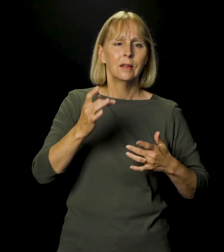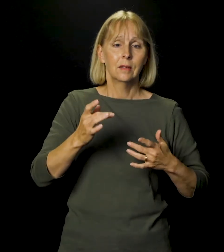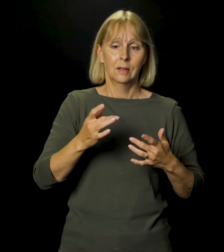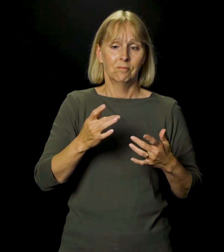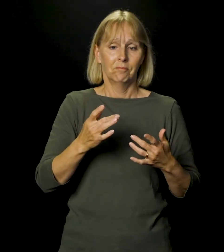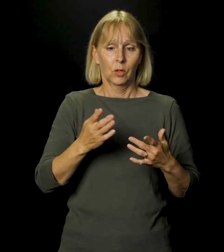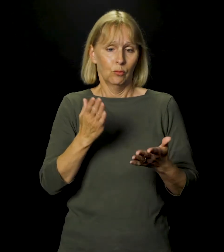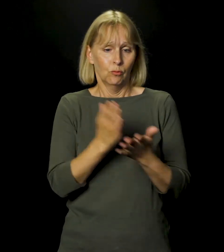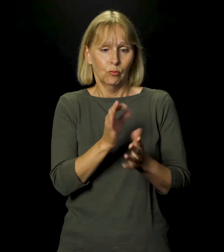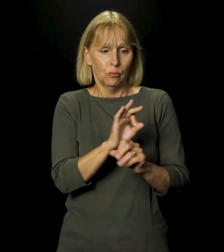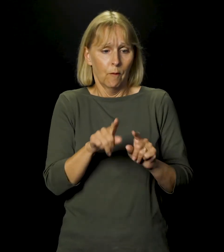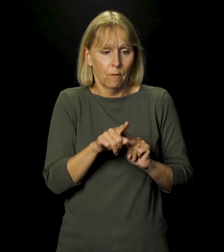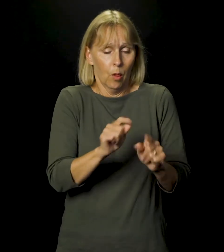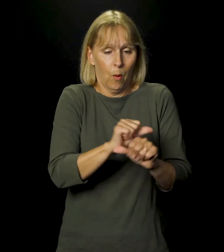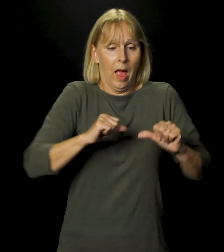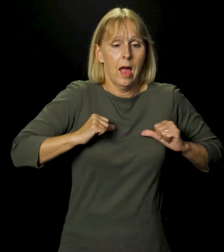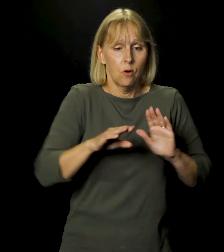put in place for our own life.